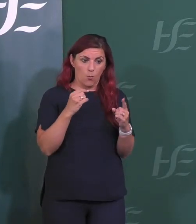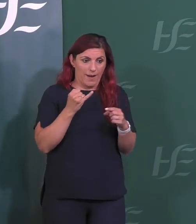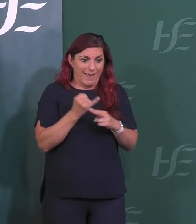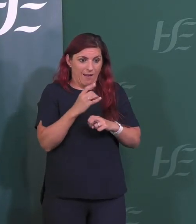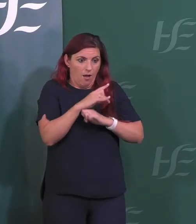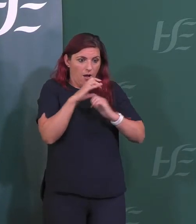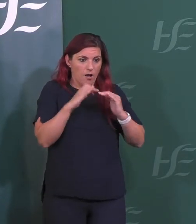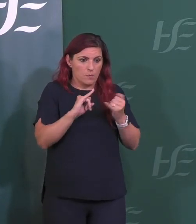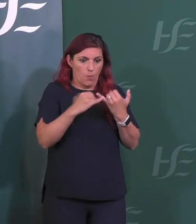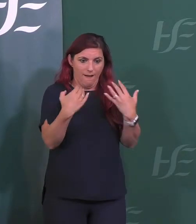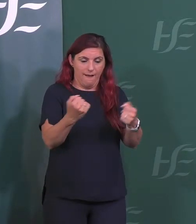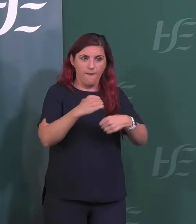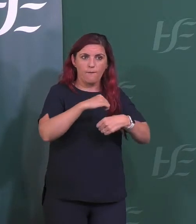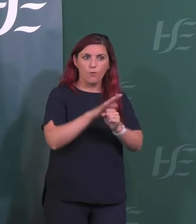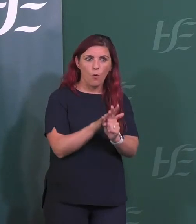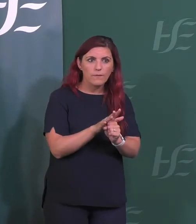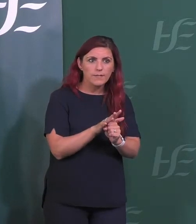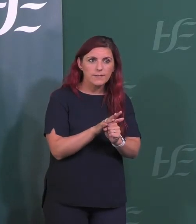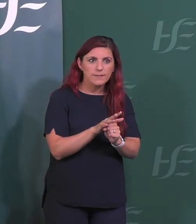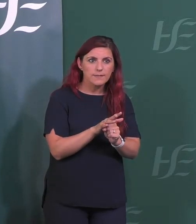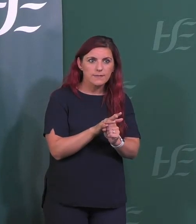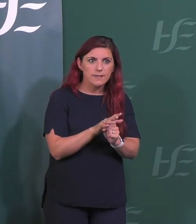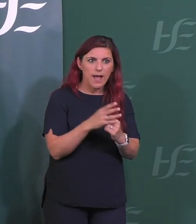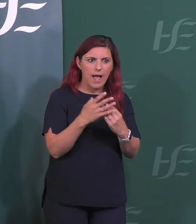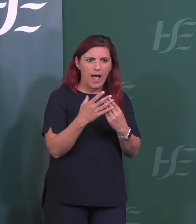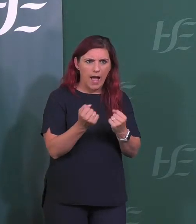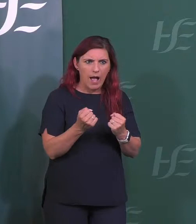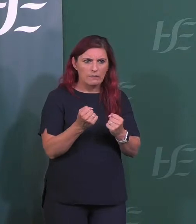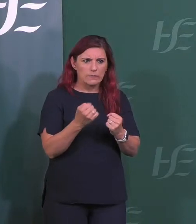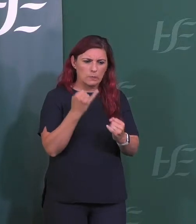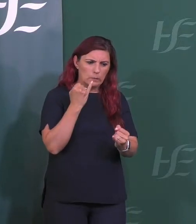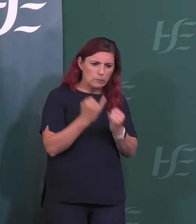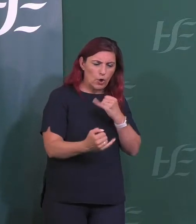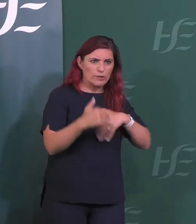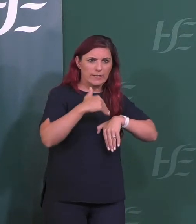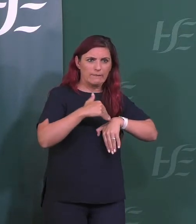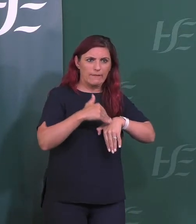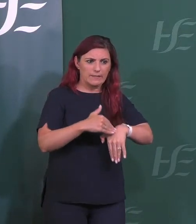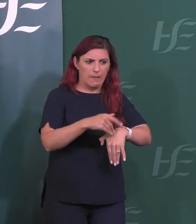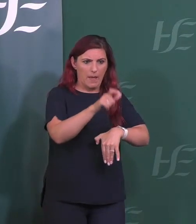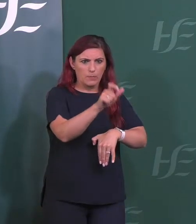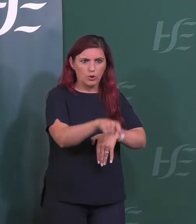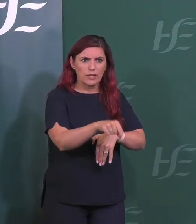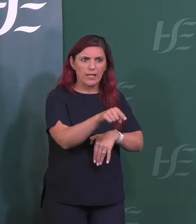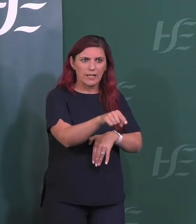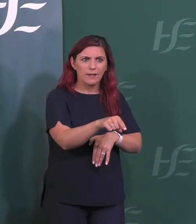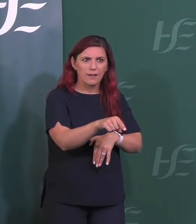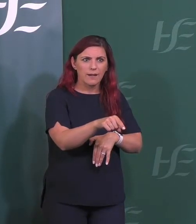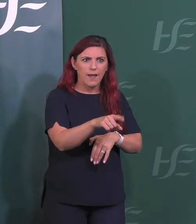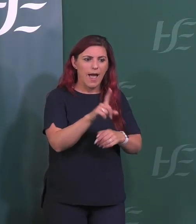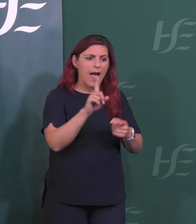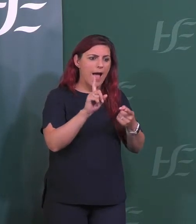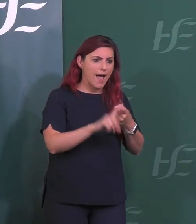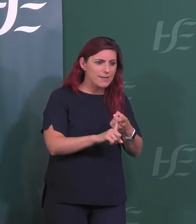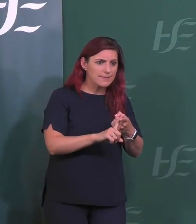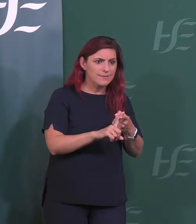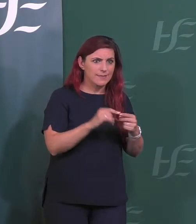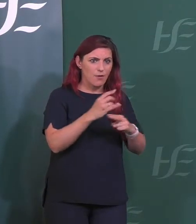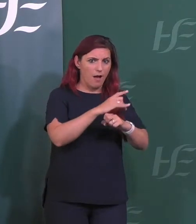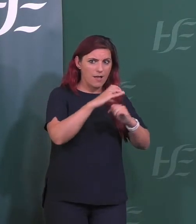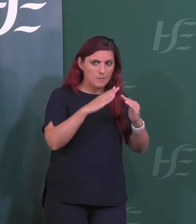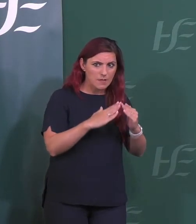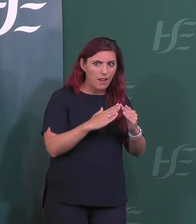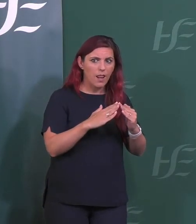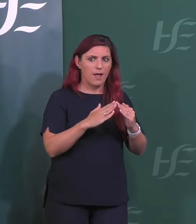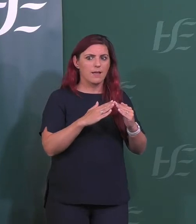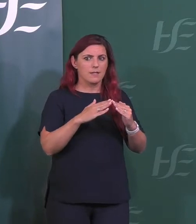hospitals has a disproportionate effect, not the patients themselves, but the fact that they're a COVID patient has a disproportionate effect in our hospitals in terms